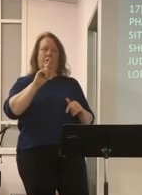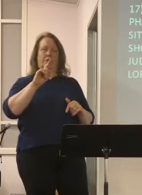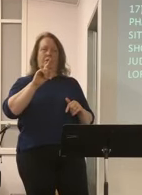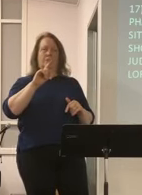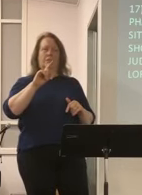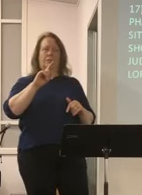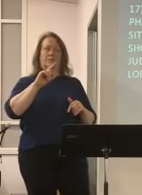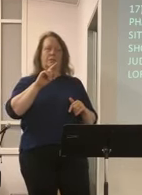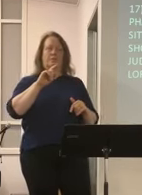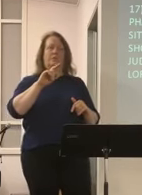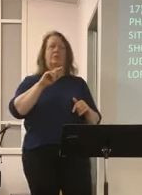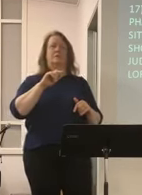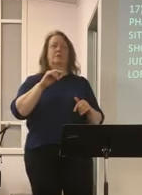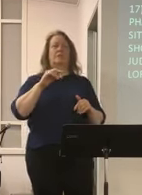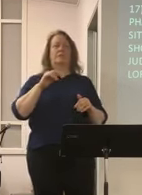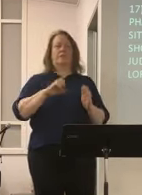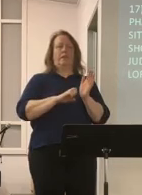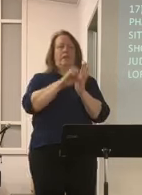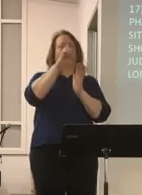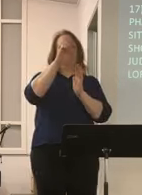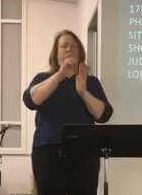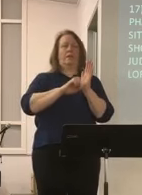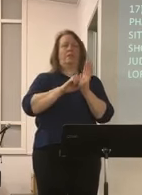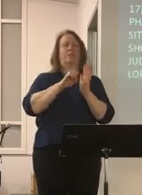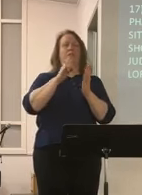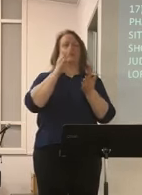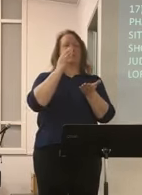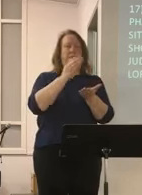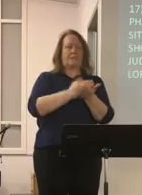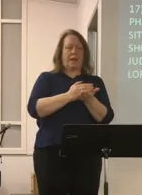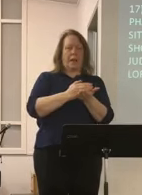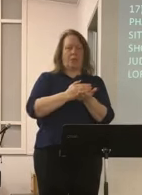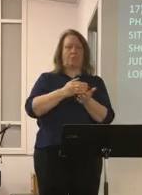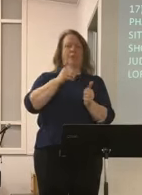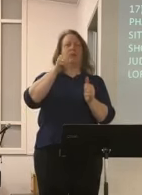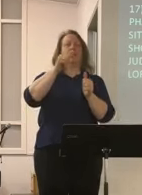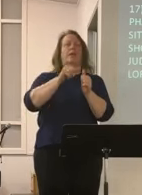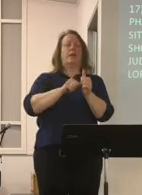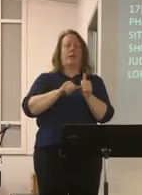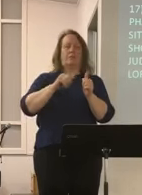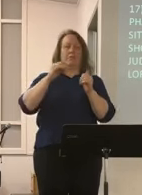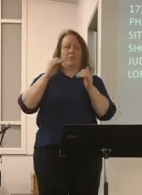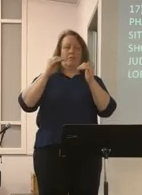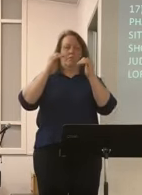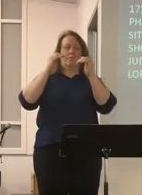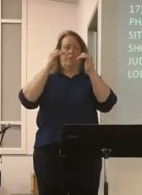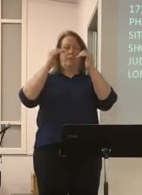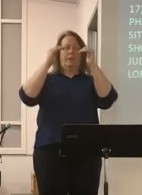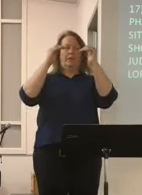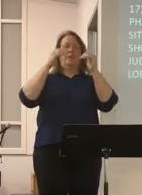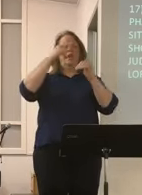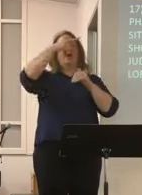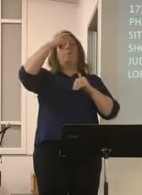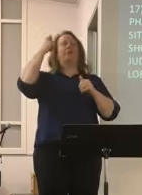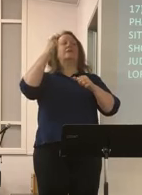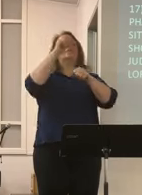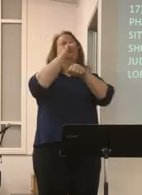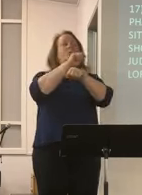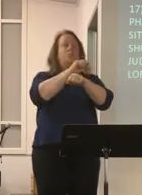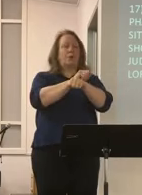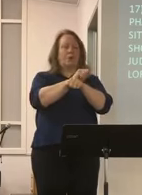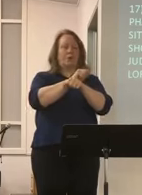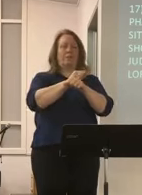at every floor, because it is work to push a button to say which floor you're going to.